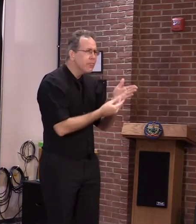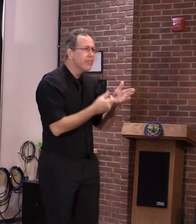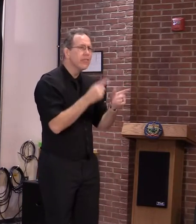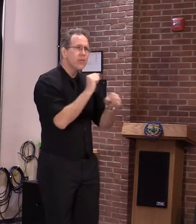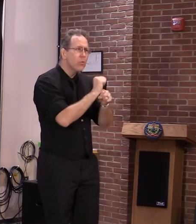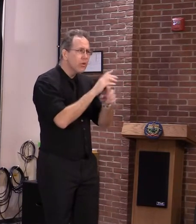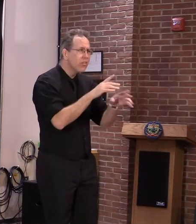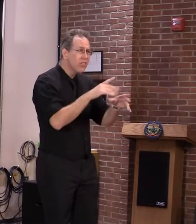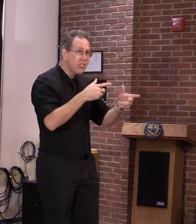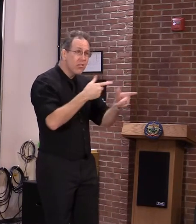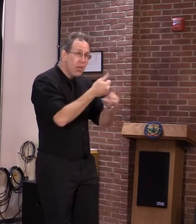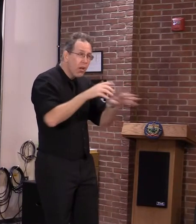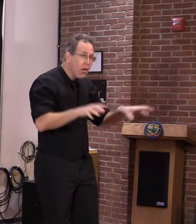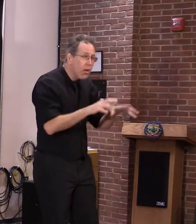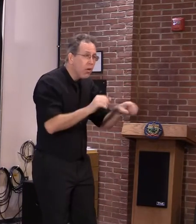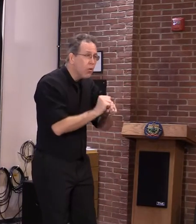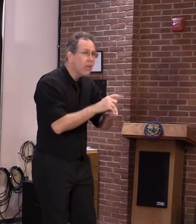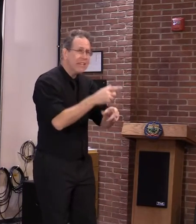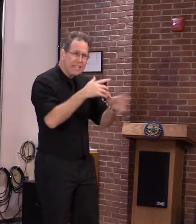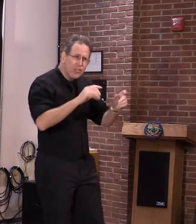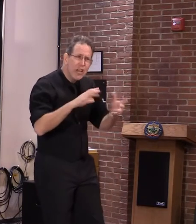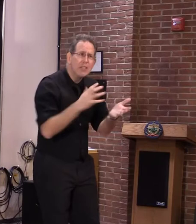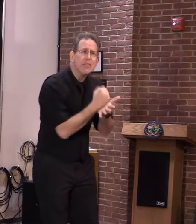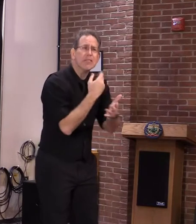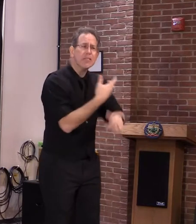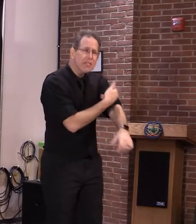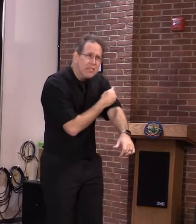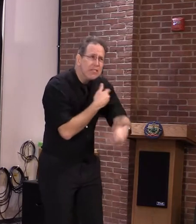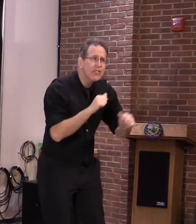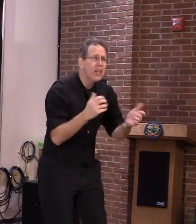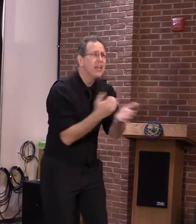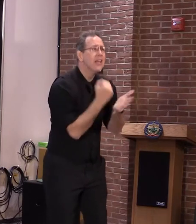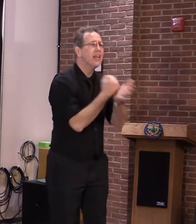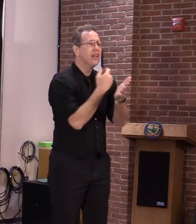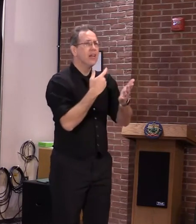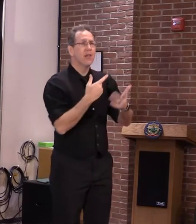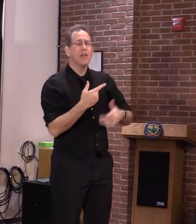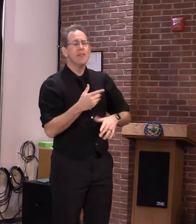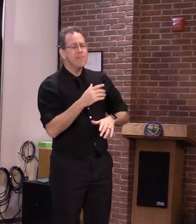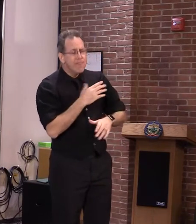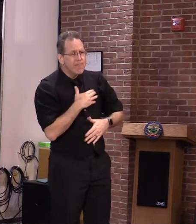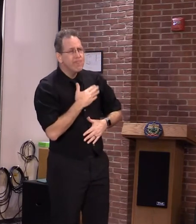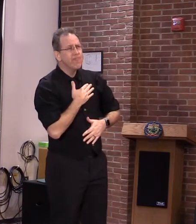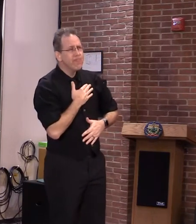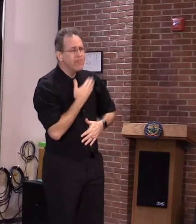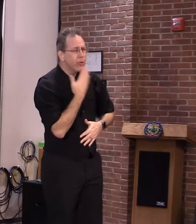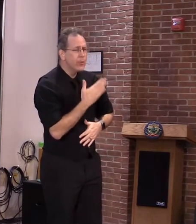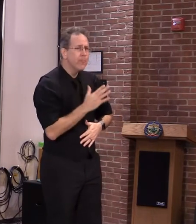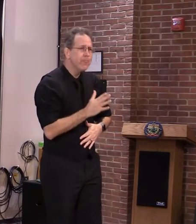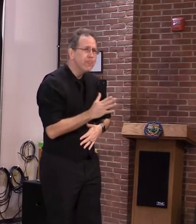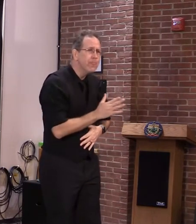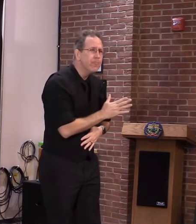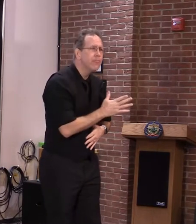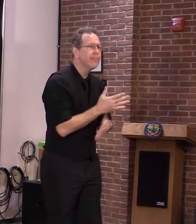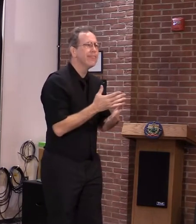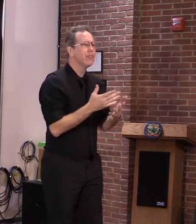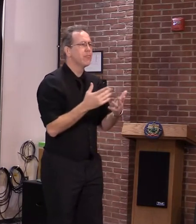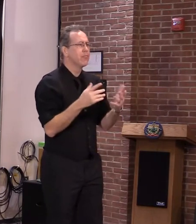try to put this behind us so that we don't have any additional deaths in the